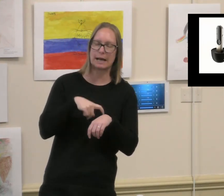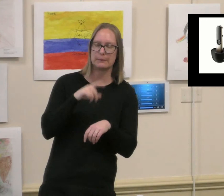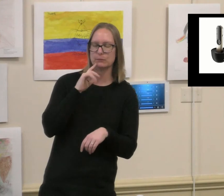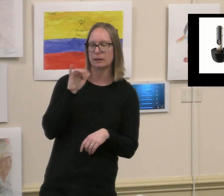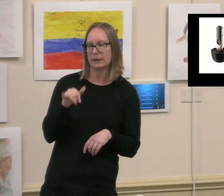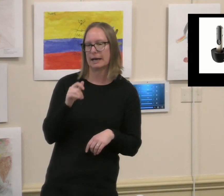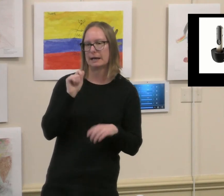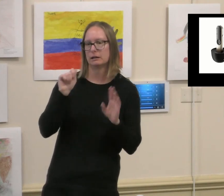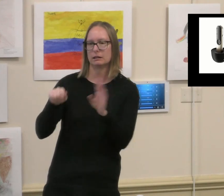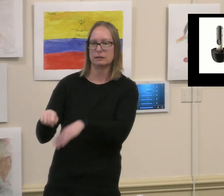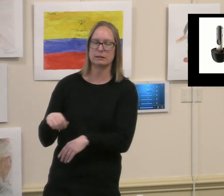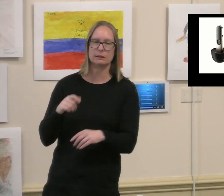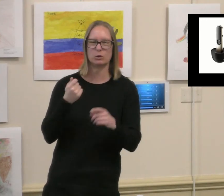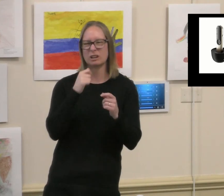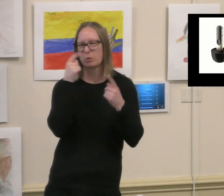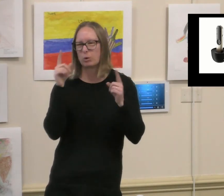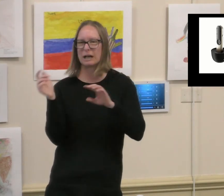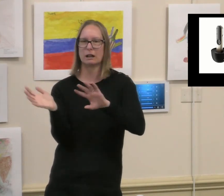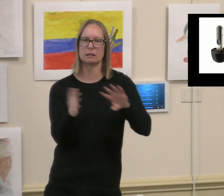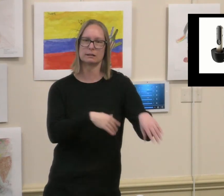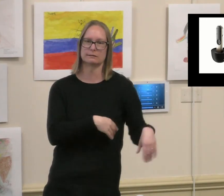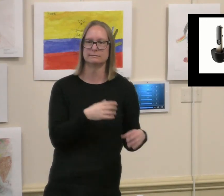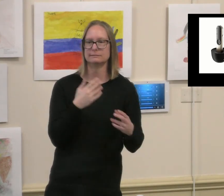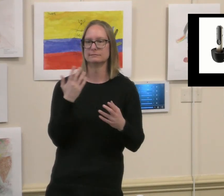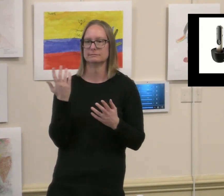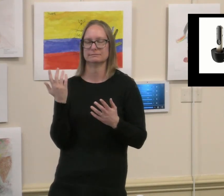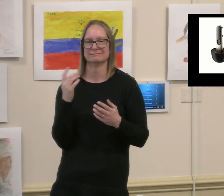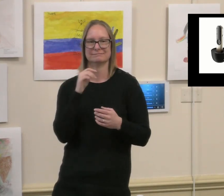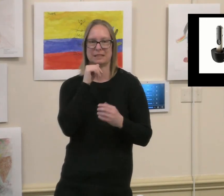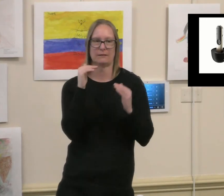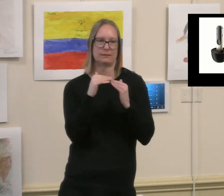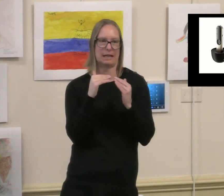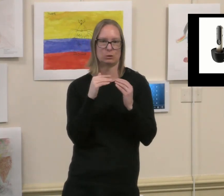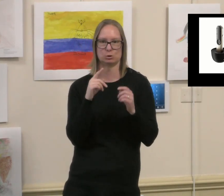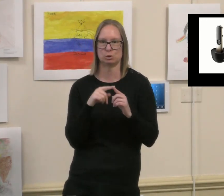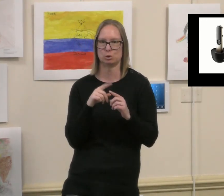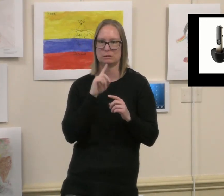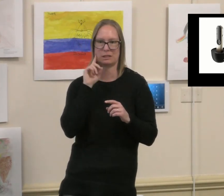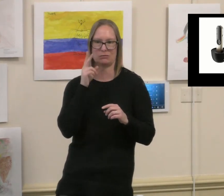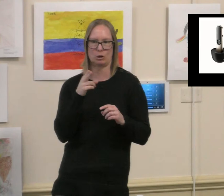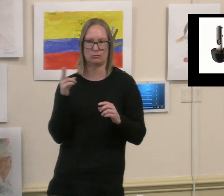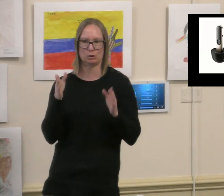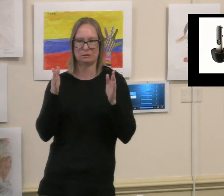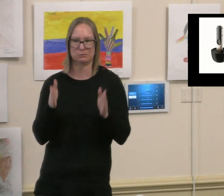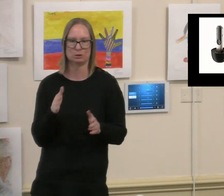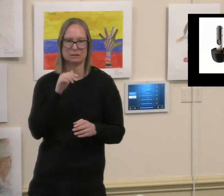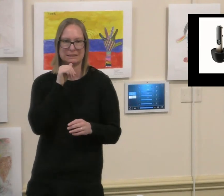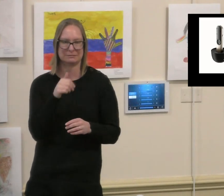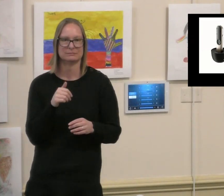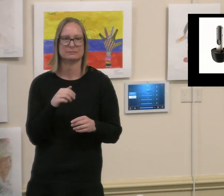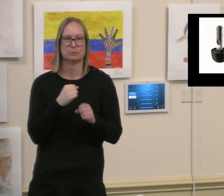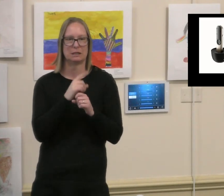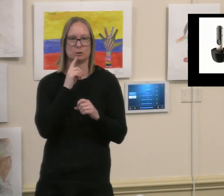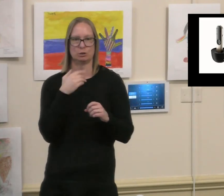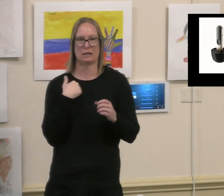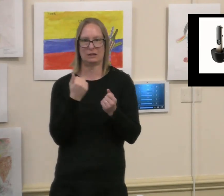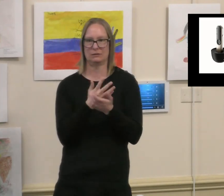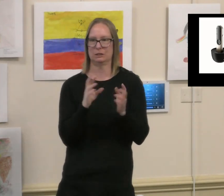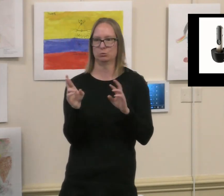oh, we didn't have time for that, that's not working, so we'll just let it go this time, but that's not fair to the deaf or hard of hearing person.